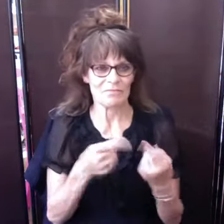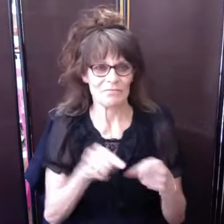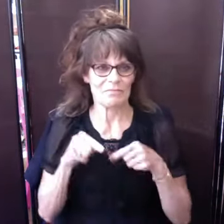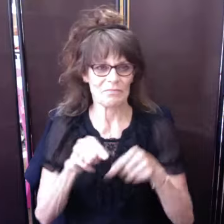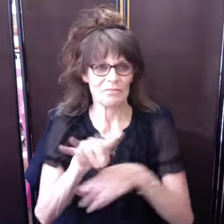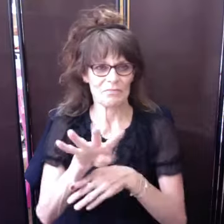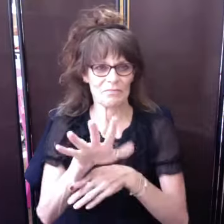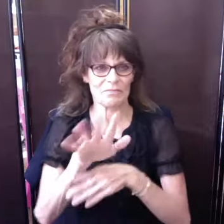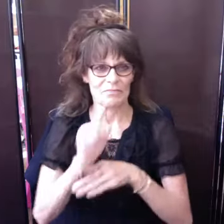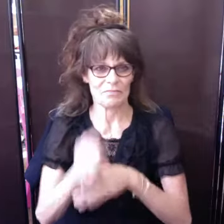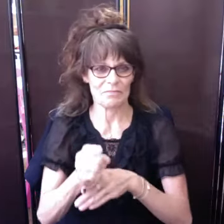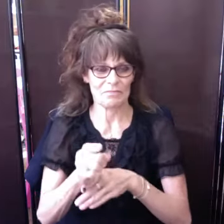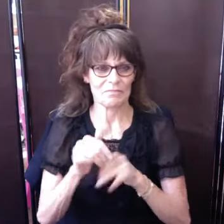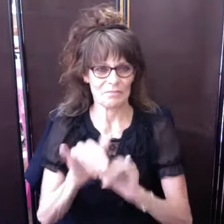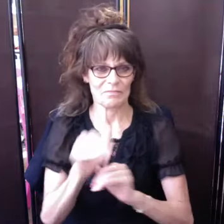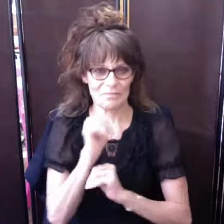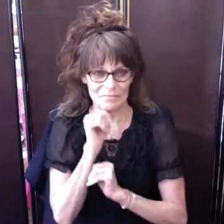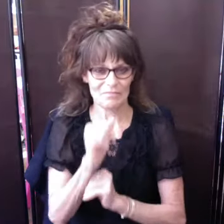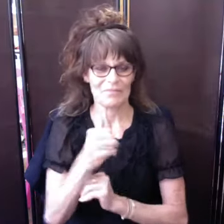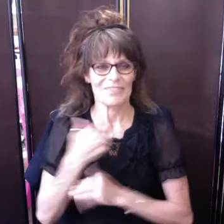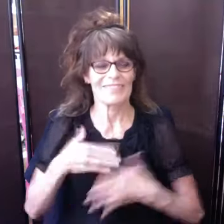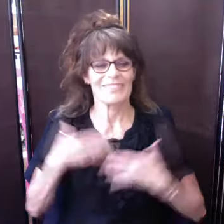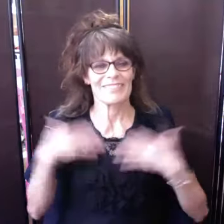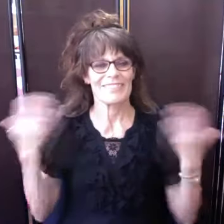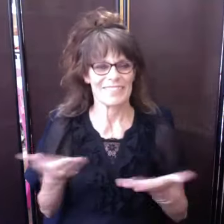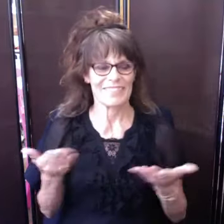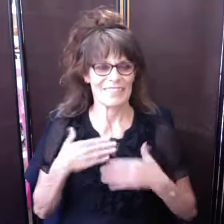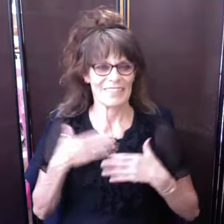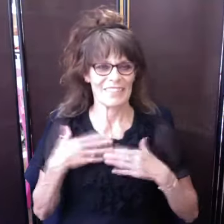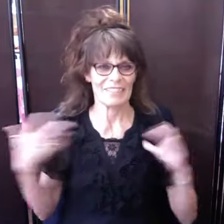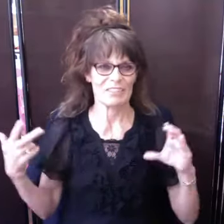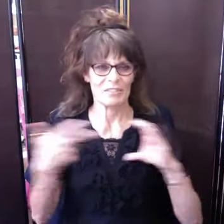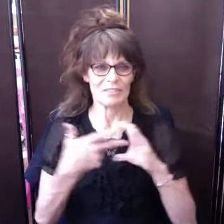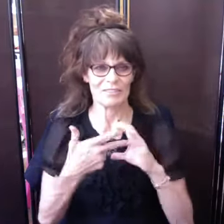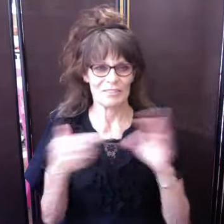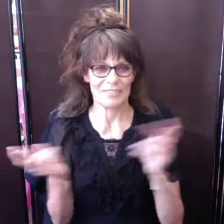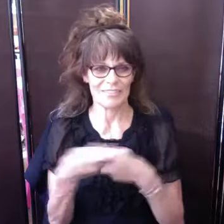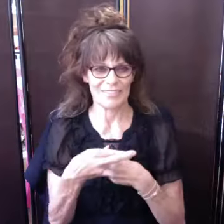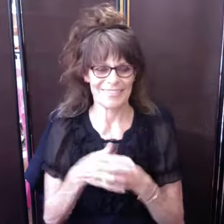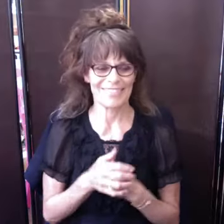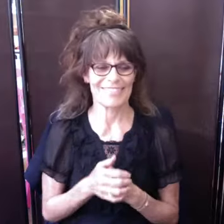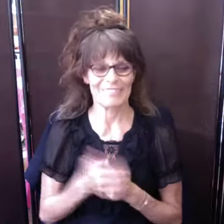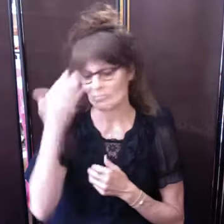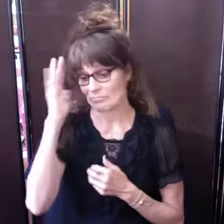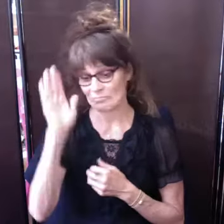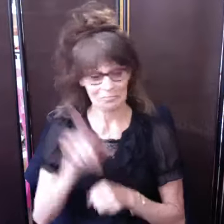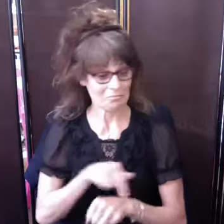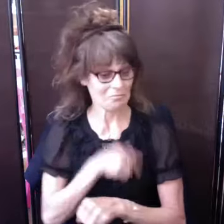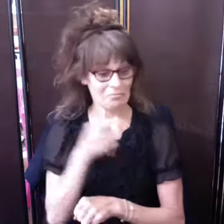that. I'm glad to be here. I'm glad to be in the Zoom room. I don't know how long I've known Carl, and it has been, you know,